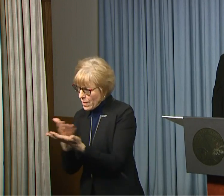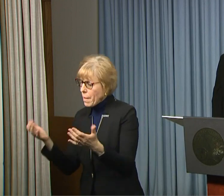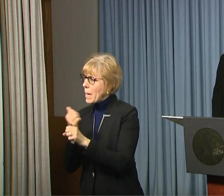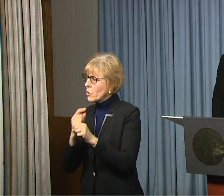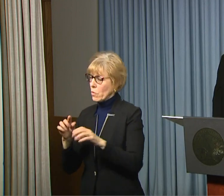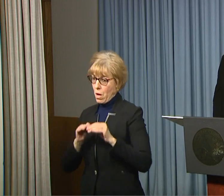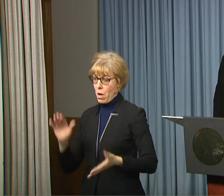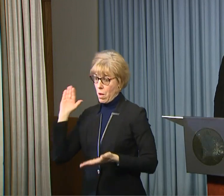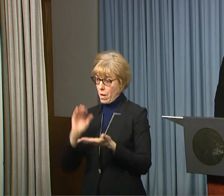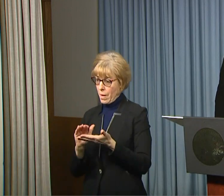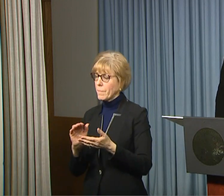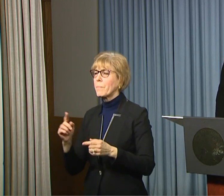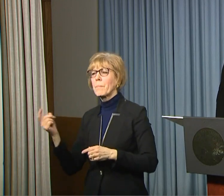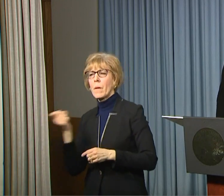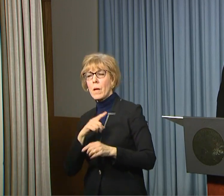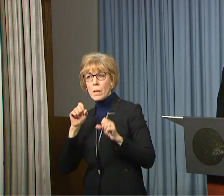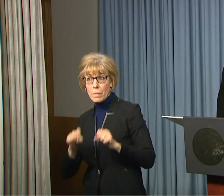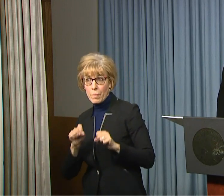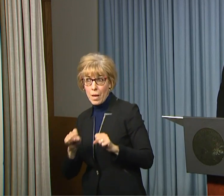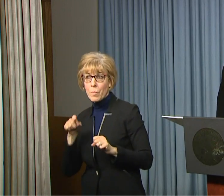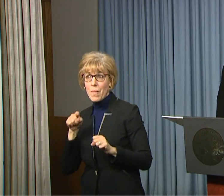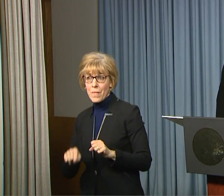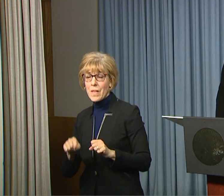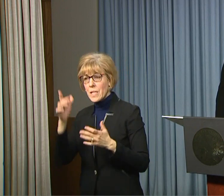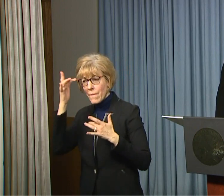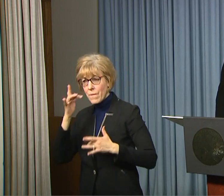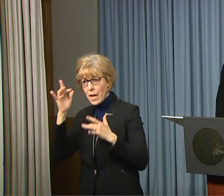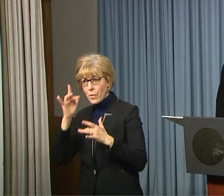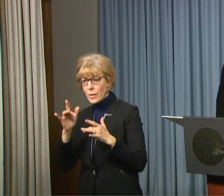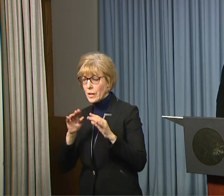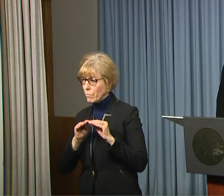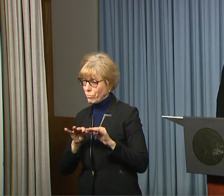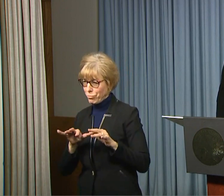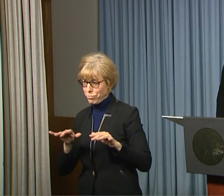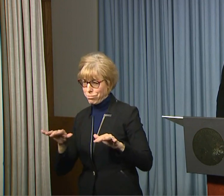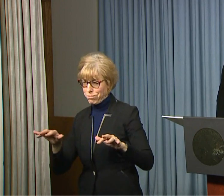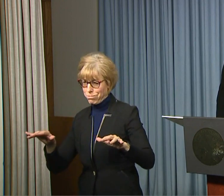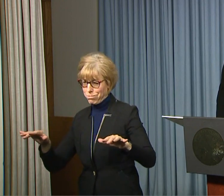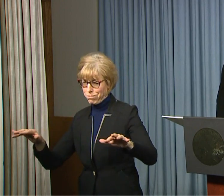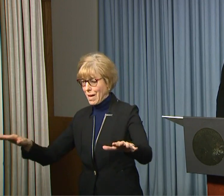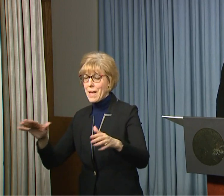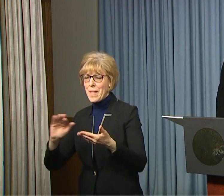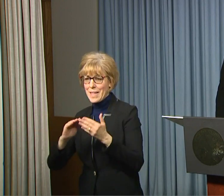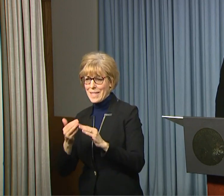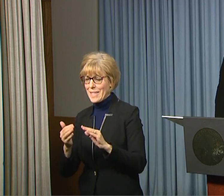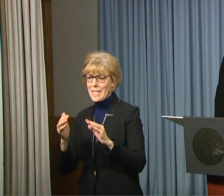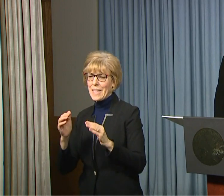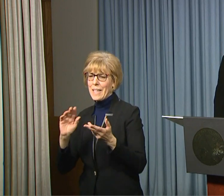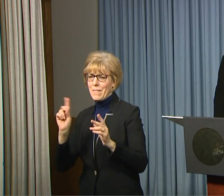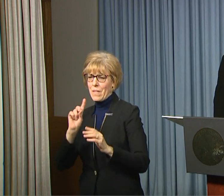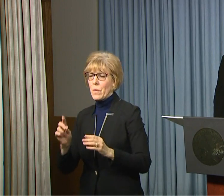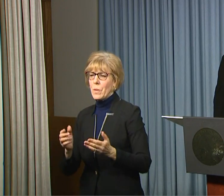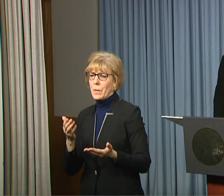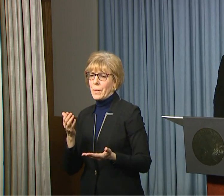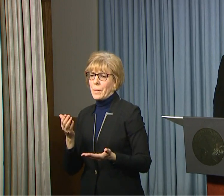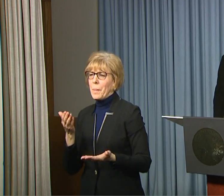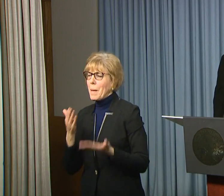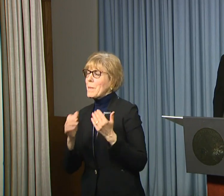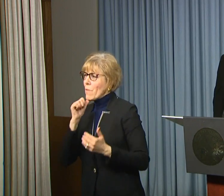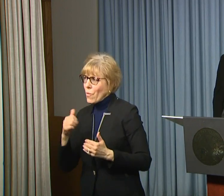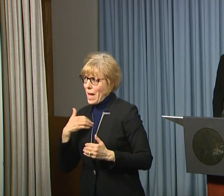it possible that this virus reaches so many people that the city will not have enough hospital beds? Is that a possibility? You